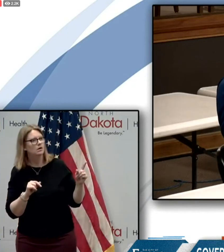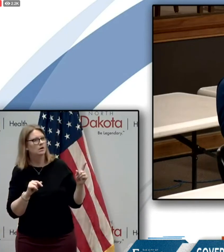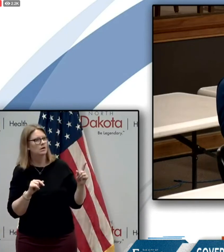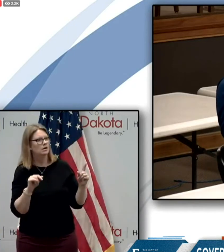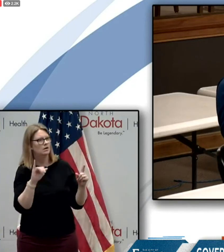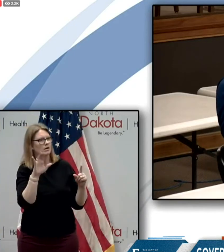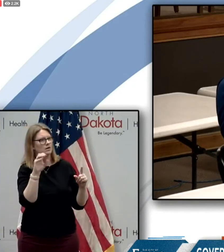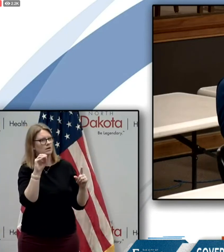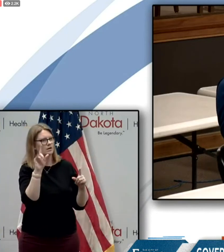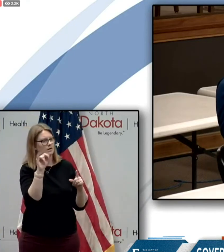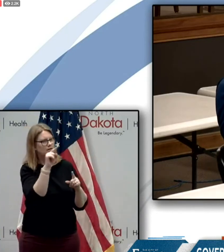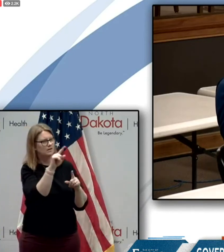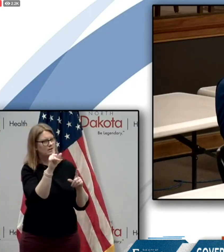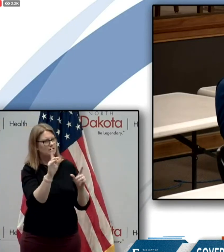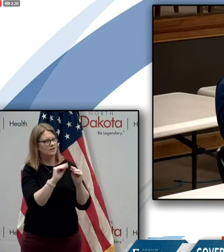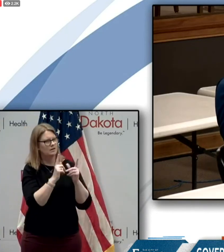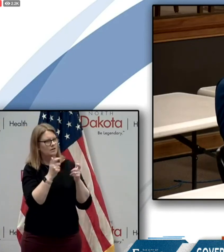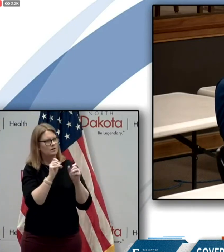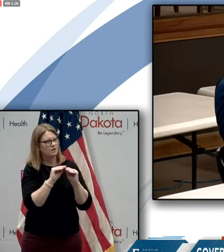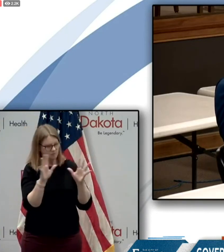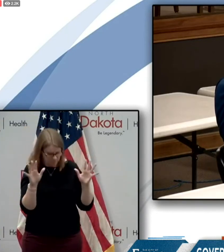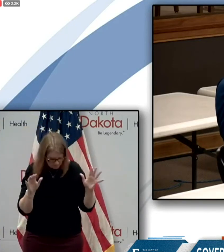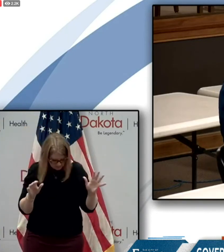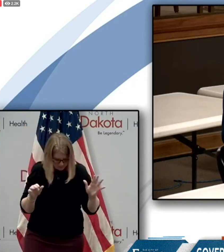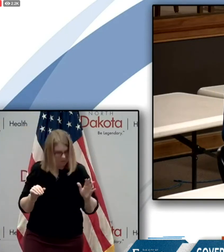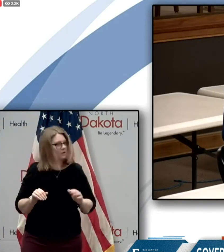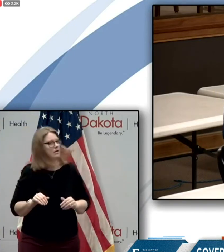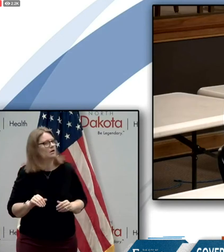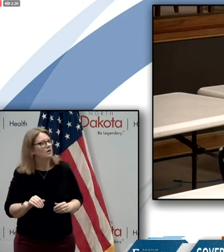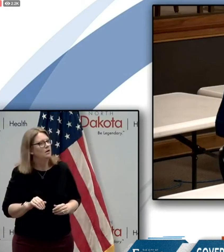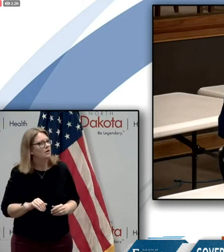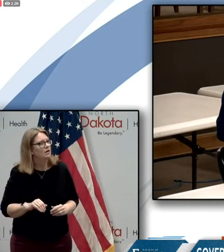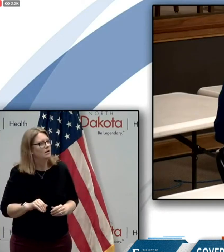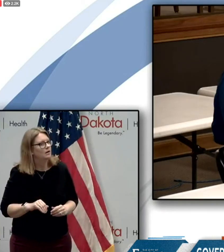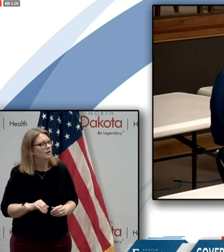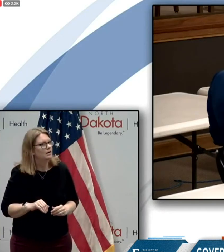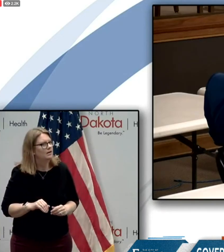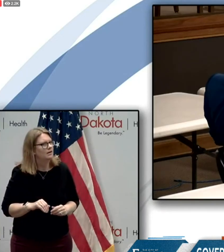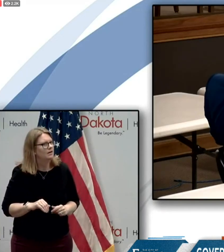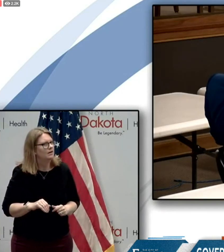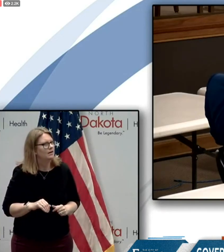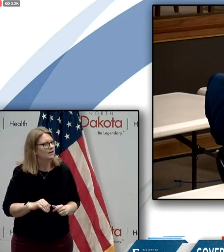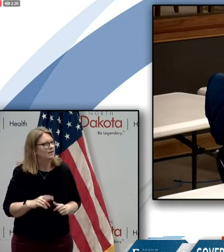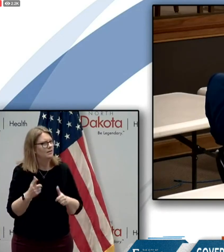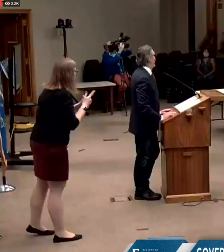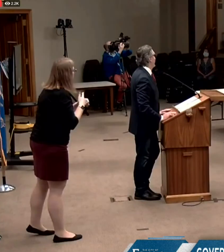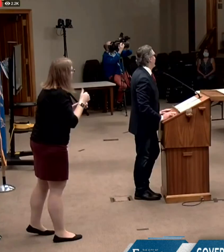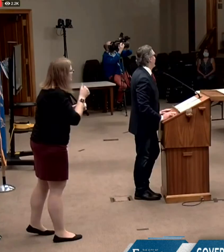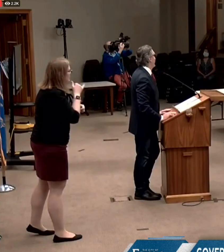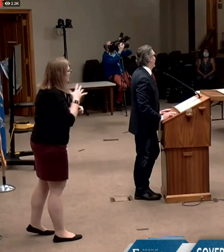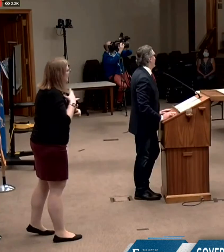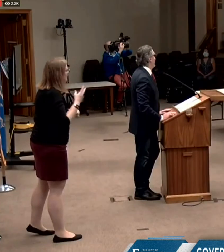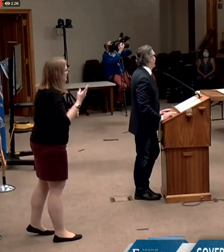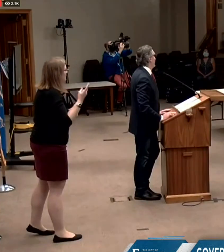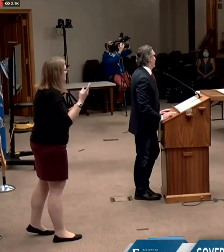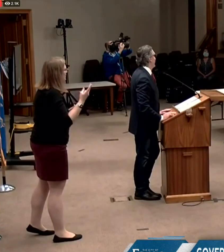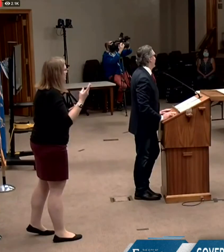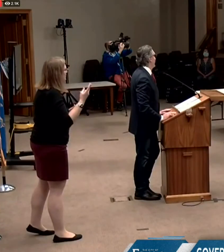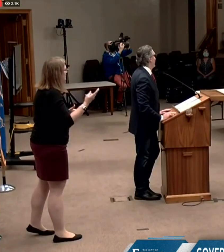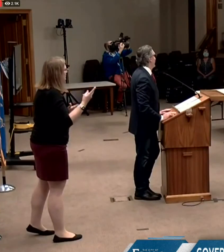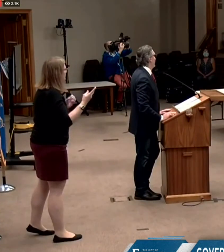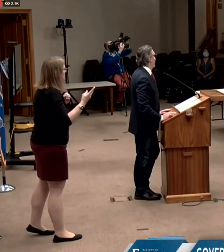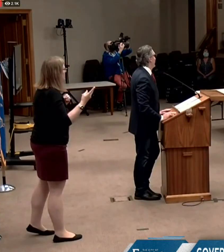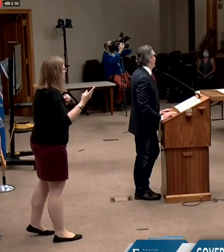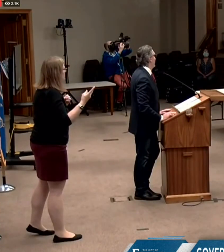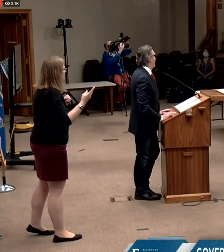question, Jacob? I just have a quick clarification. Hey. Okay. Although the First Lady is in the lead with 2 invitations, you did receive one from